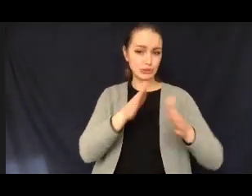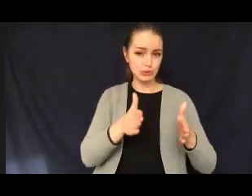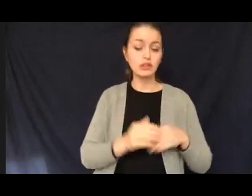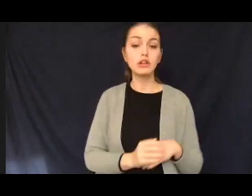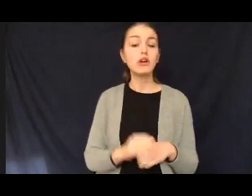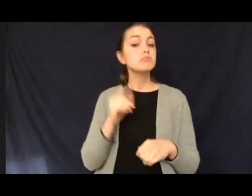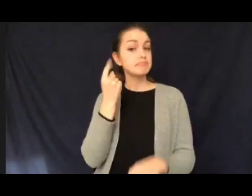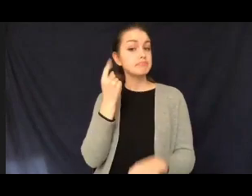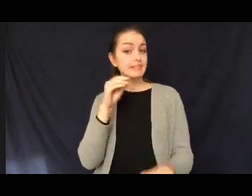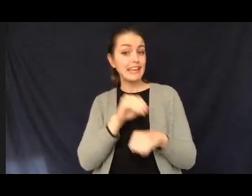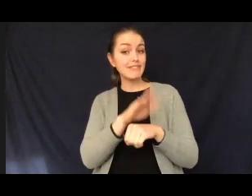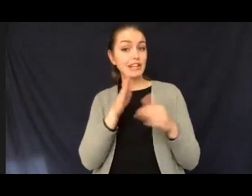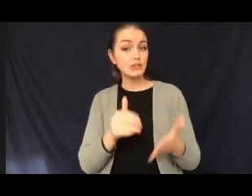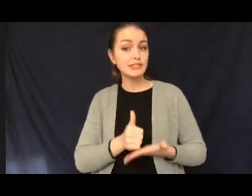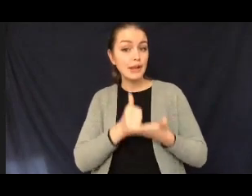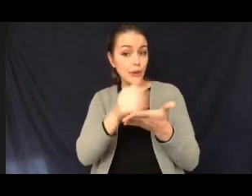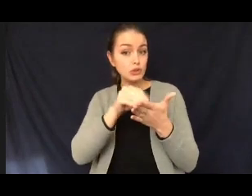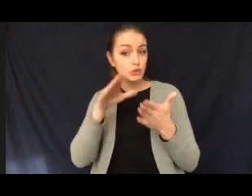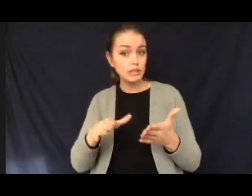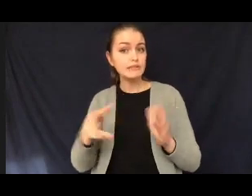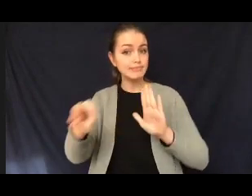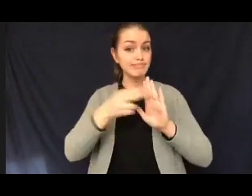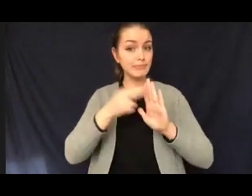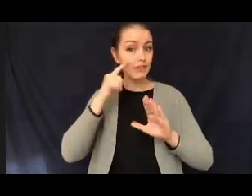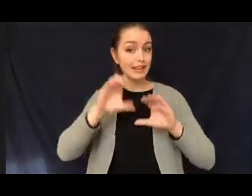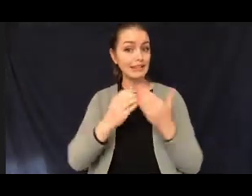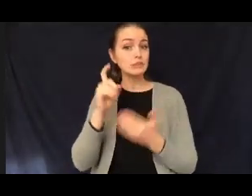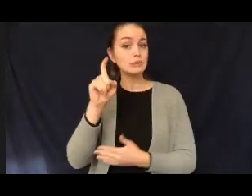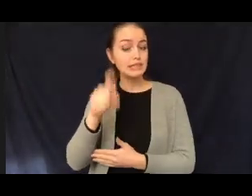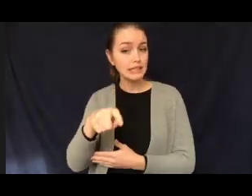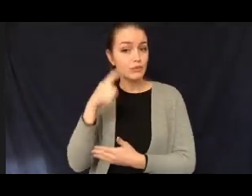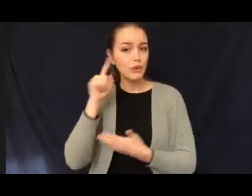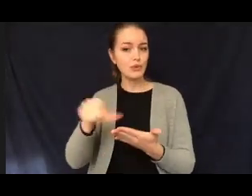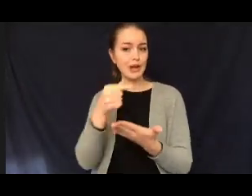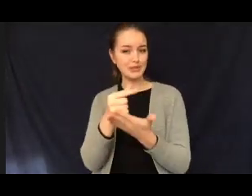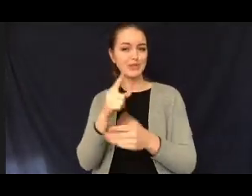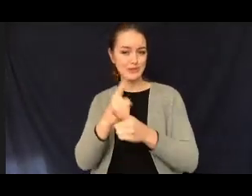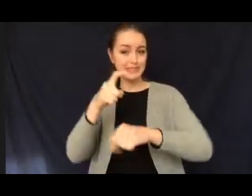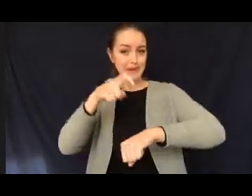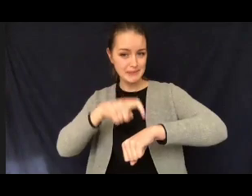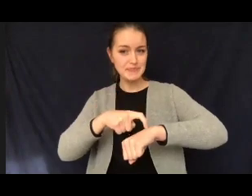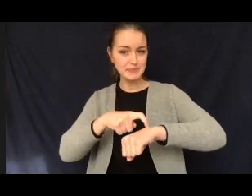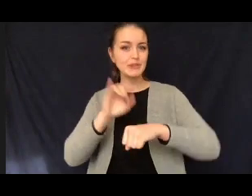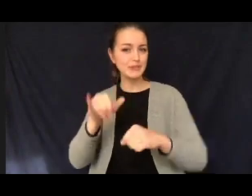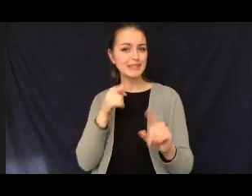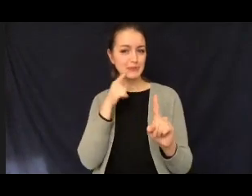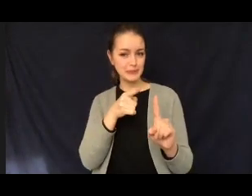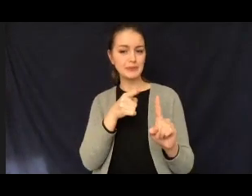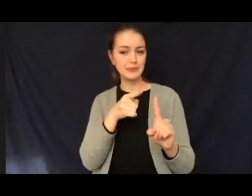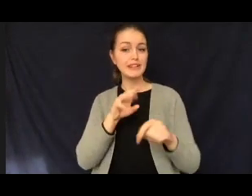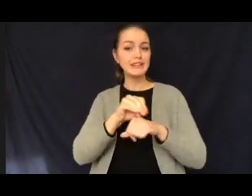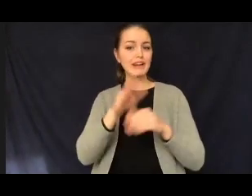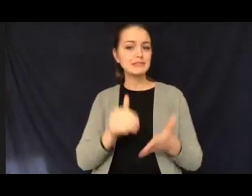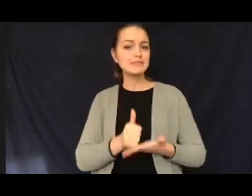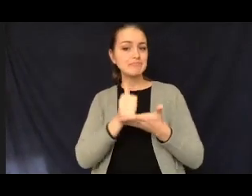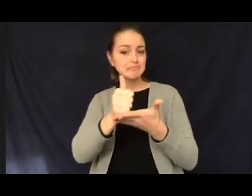advisors help the students get the classes they need to graduate on time. And so that's what they're all about, is they help them get